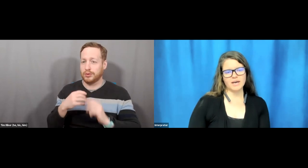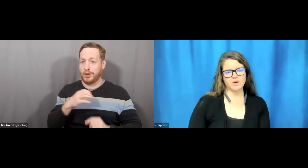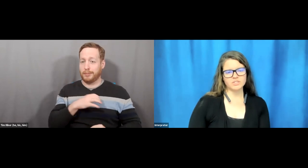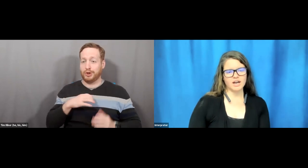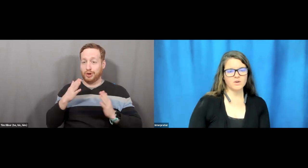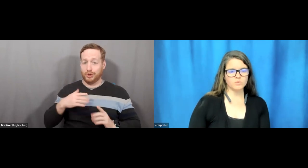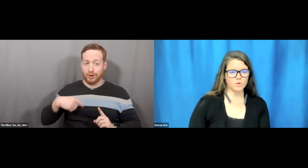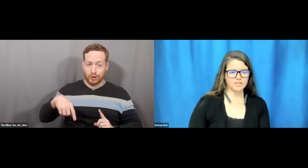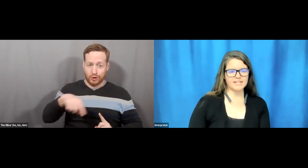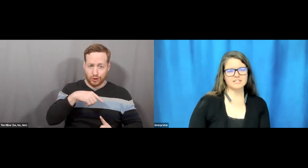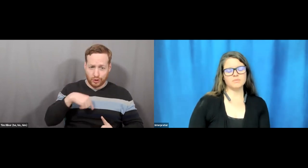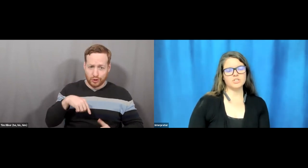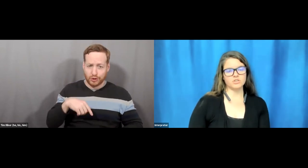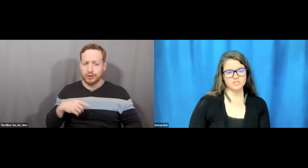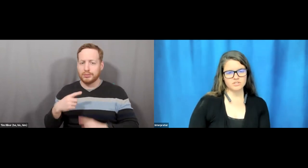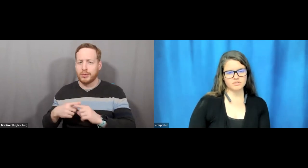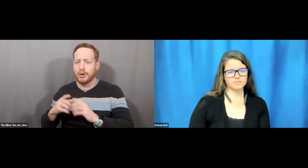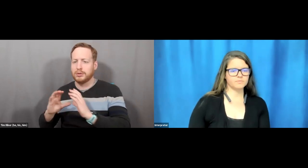about our role as commissioners